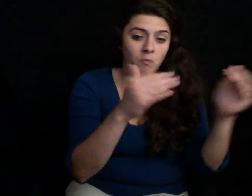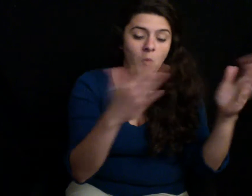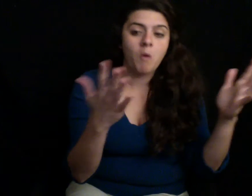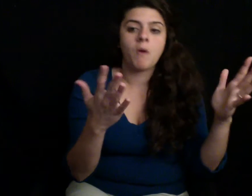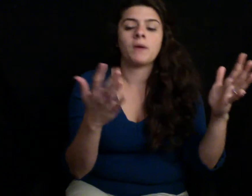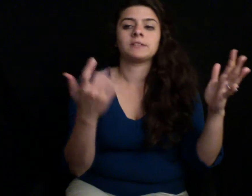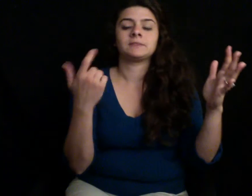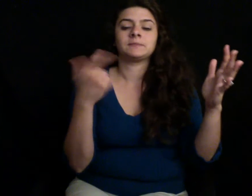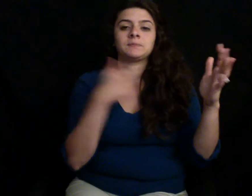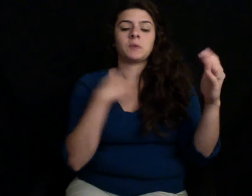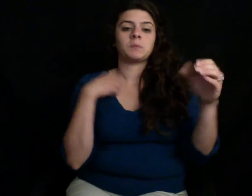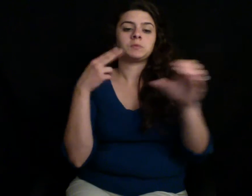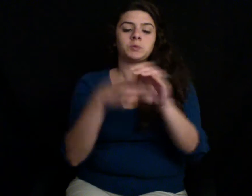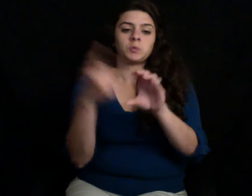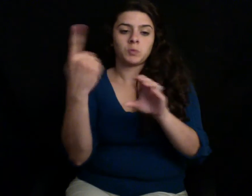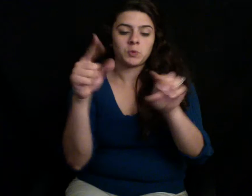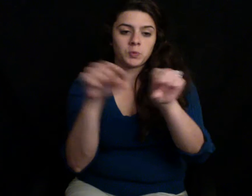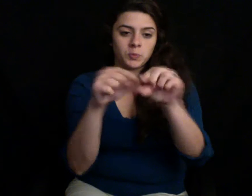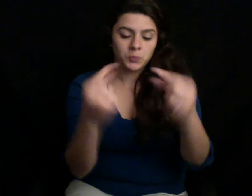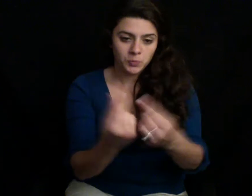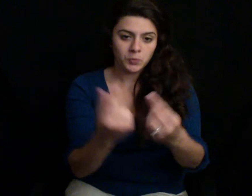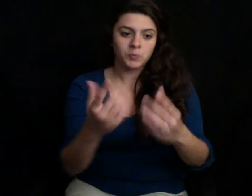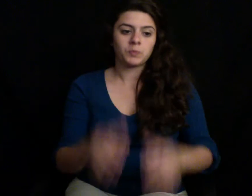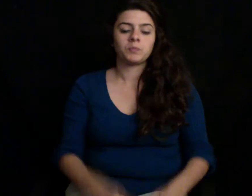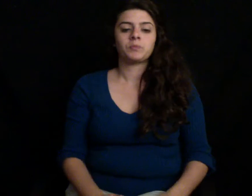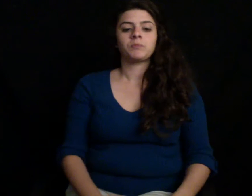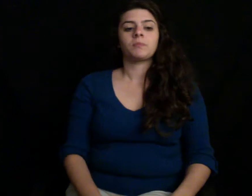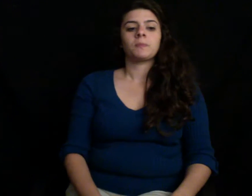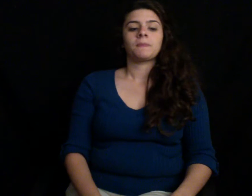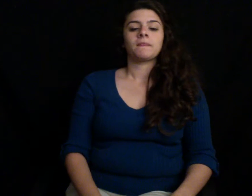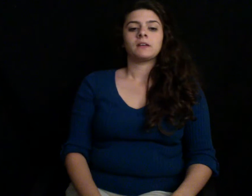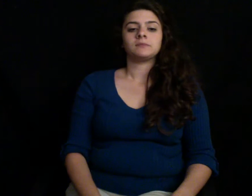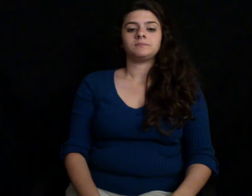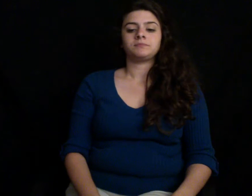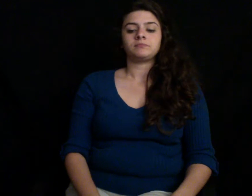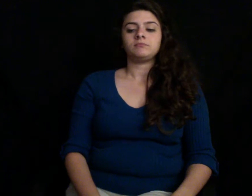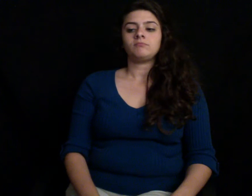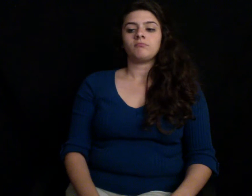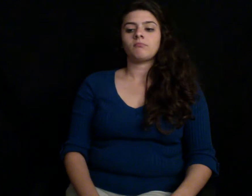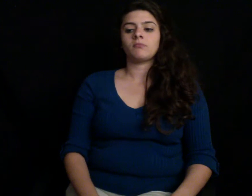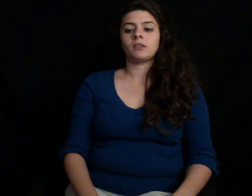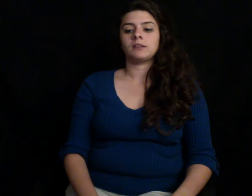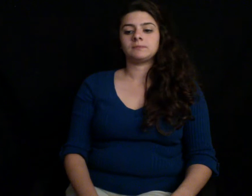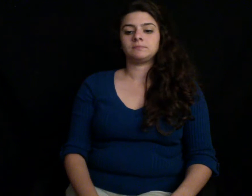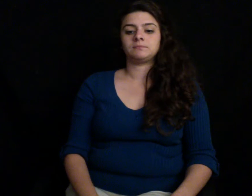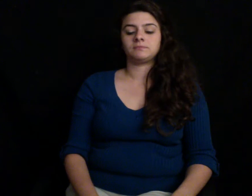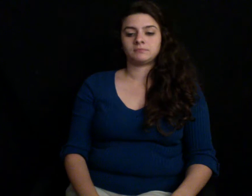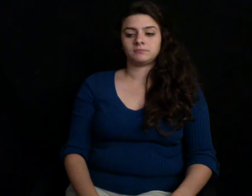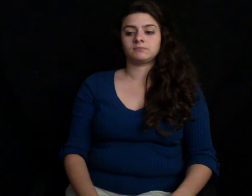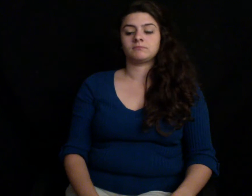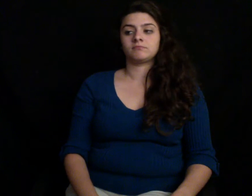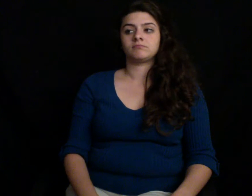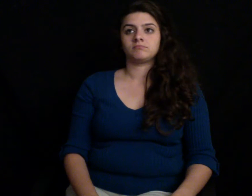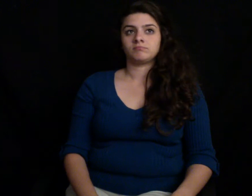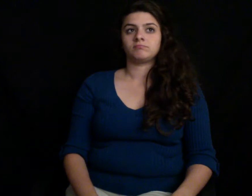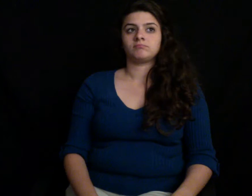like Common and Mad Skills at the time would come into Baltimore, and we would just jump in these ciphers and we would just be